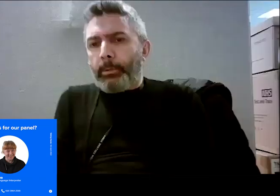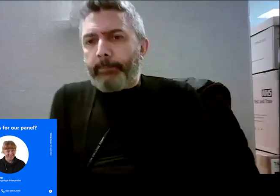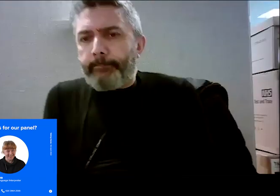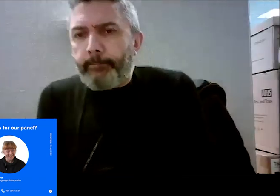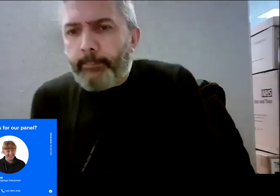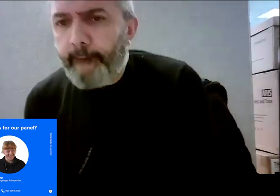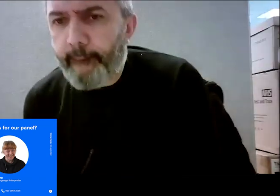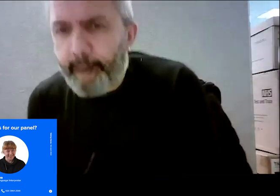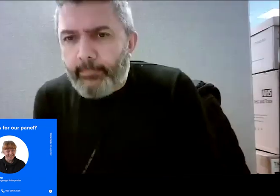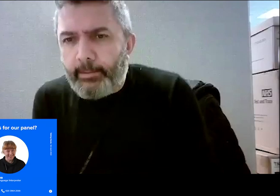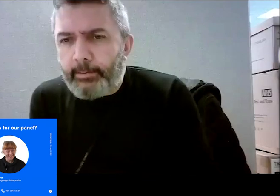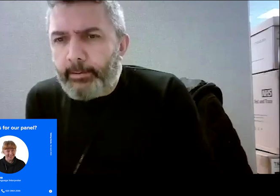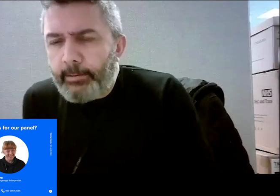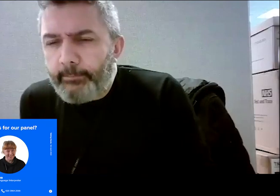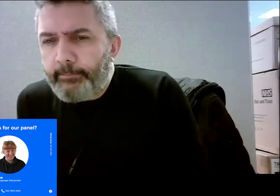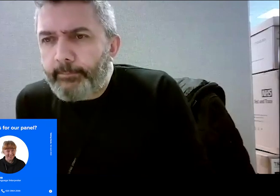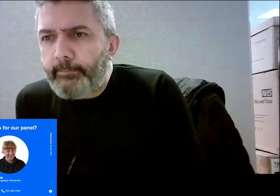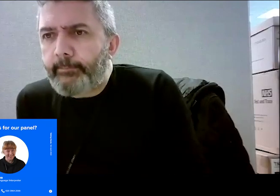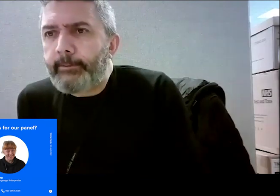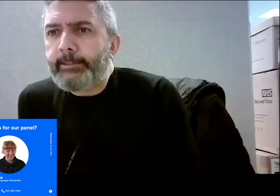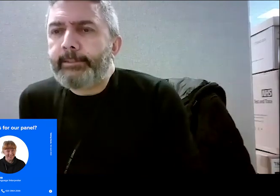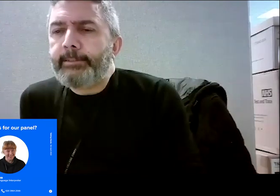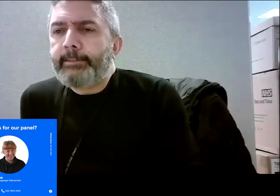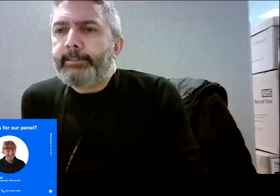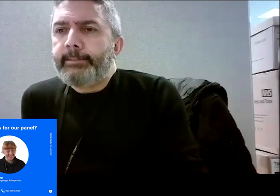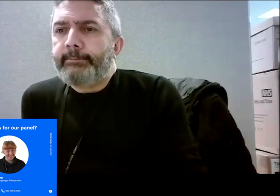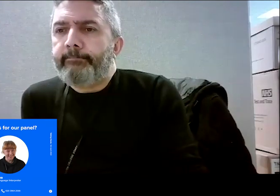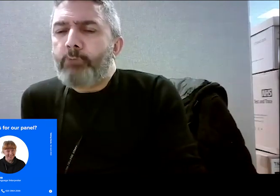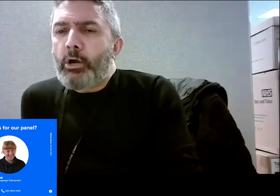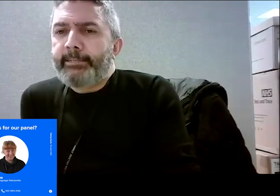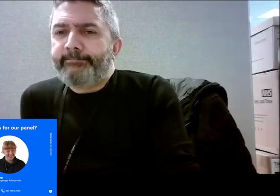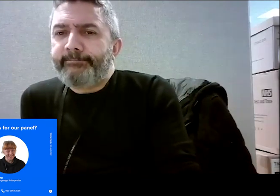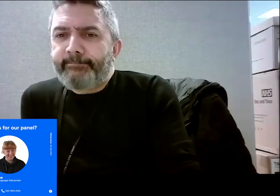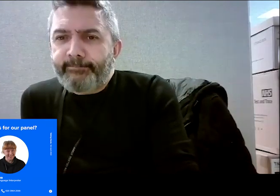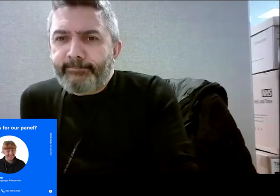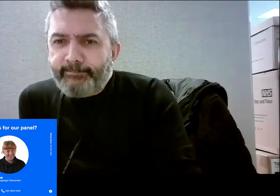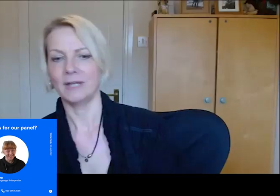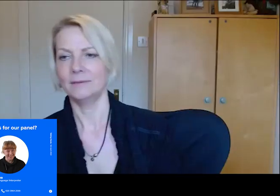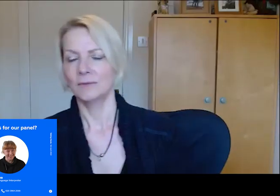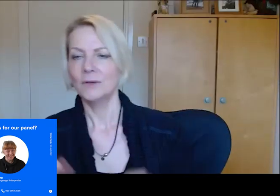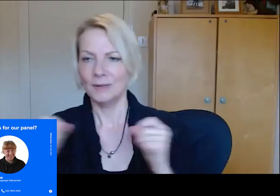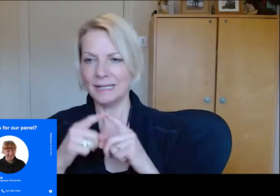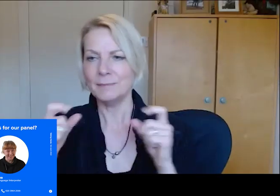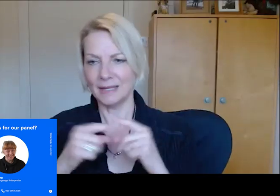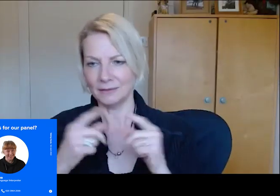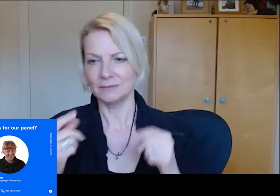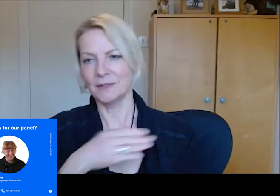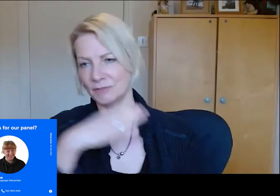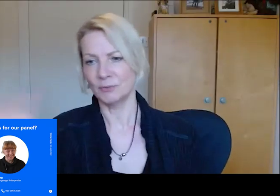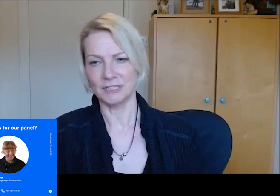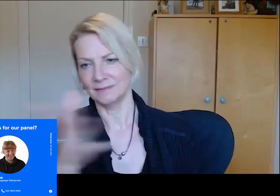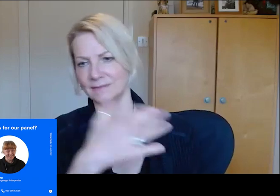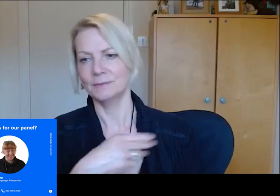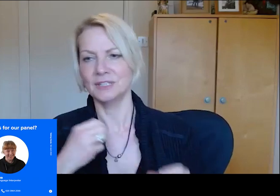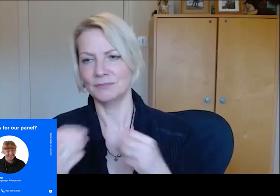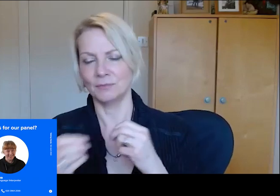bit more. Yeah, with the If people are information. interested and they want to carry on, that would be. Okay, we'll email to everybody with the